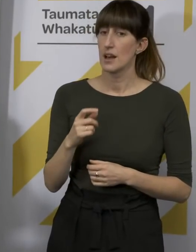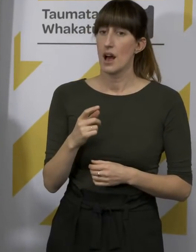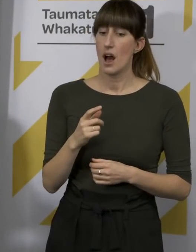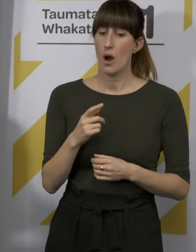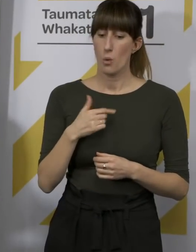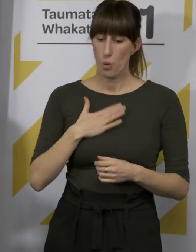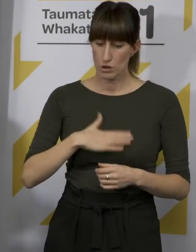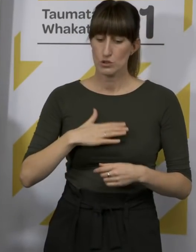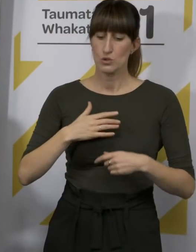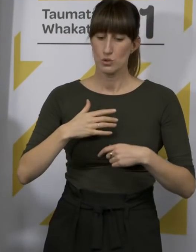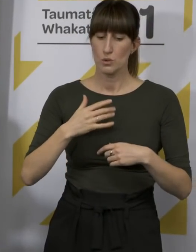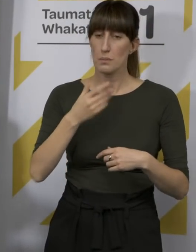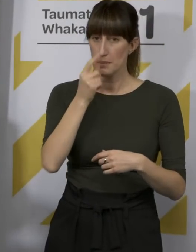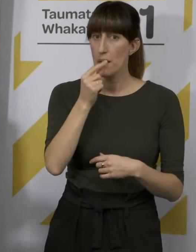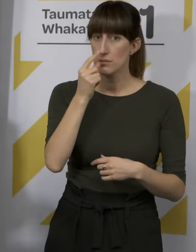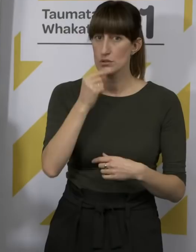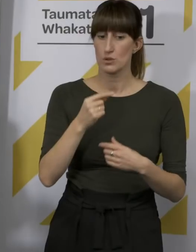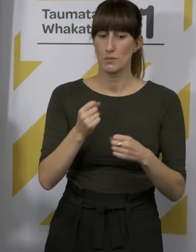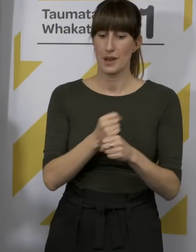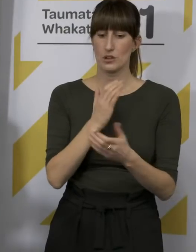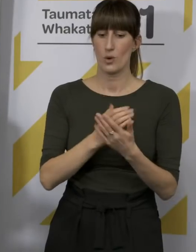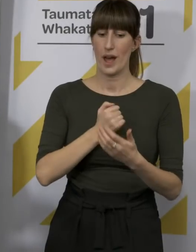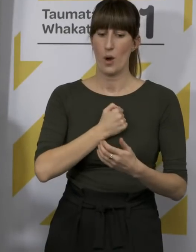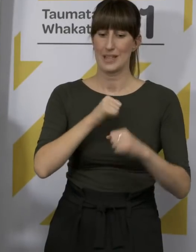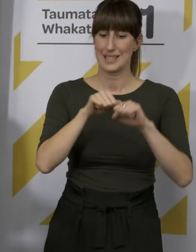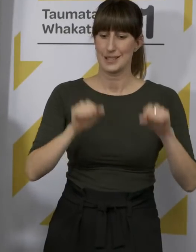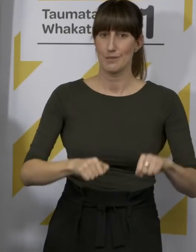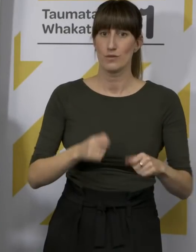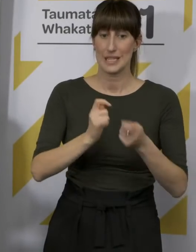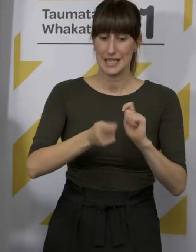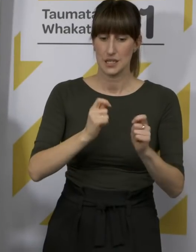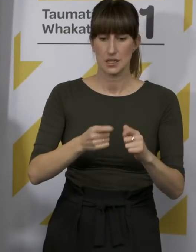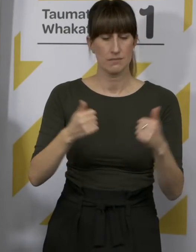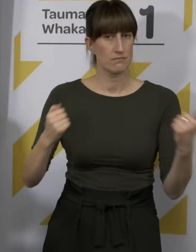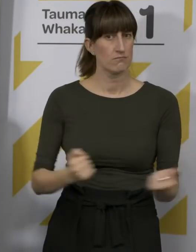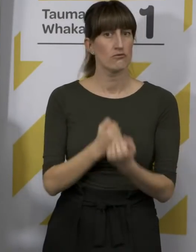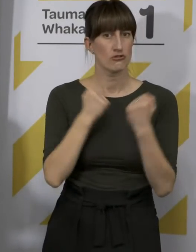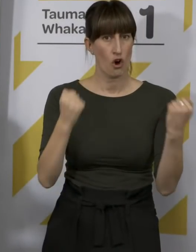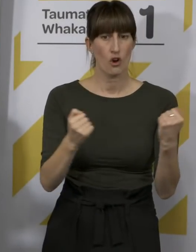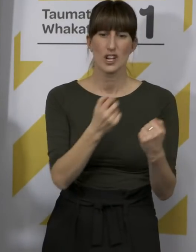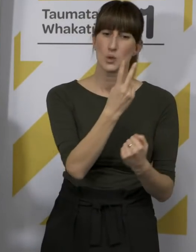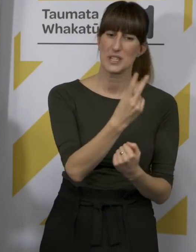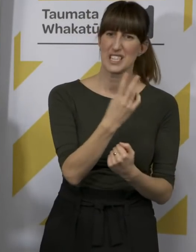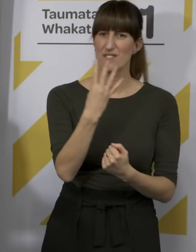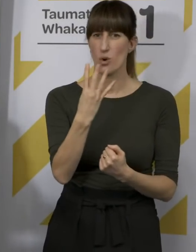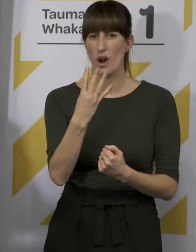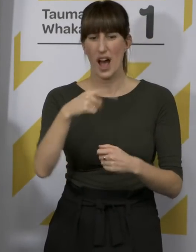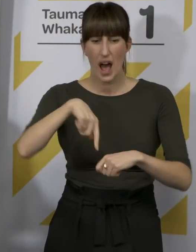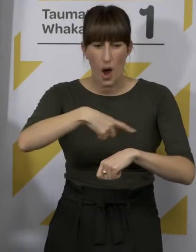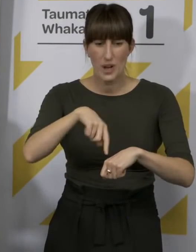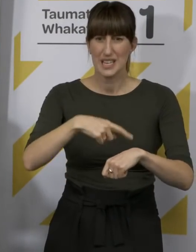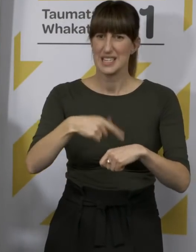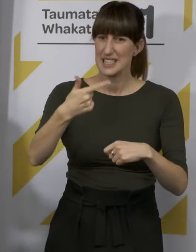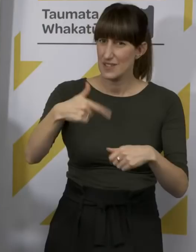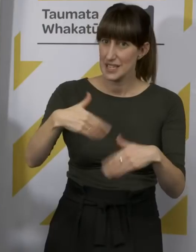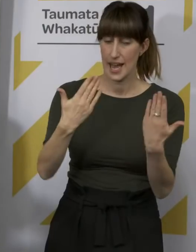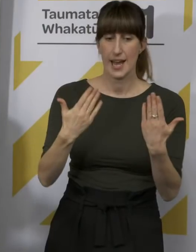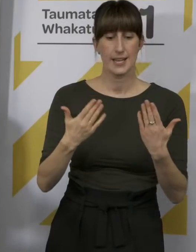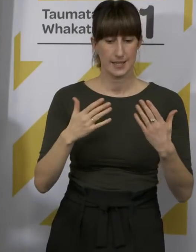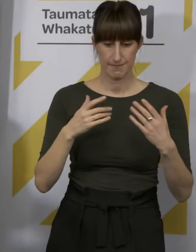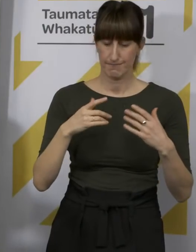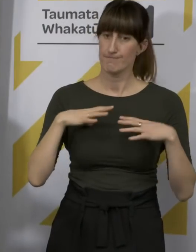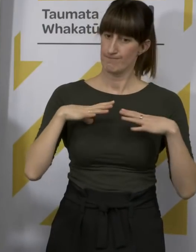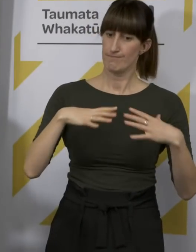24/7 testing capacity, and also there was discussion this morning, Dr Jeff Lowe from GPNZ talked about the need to